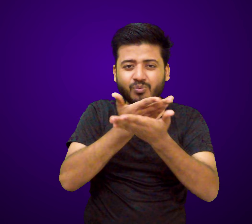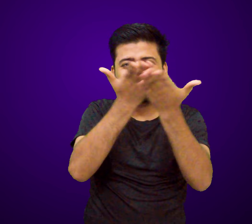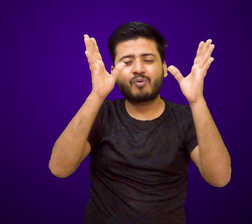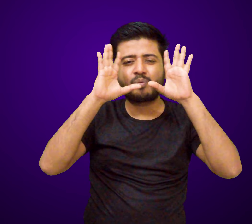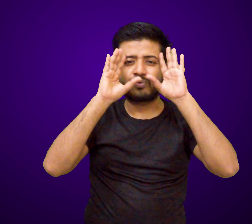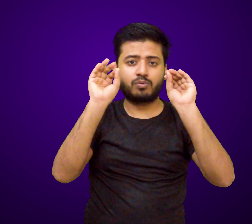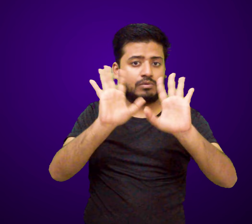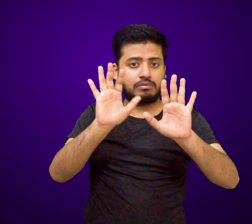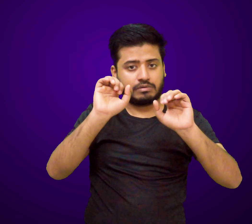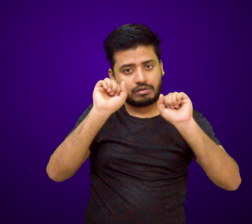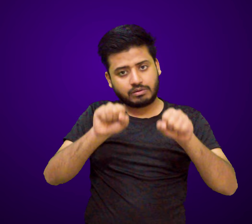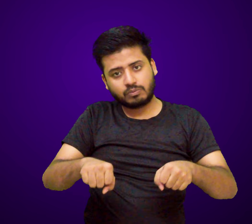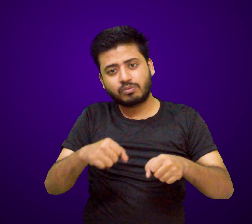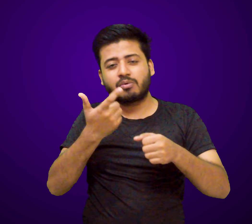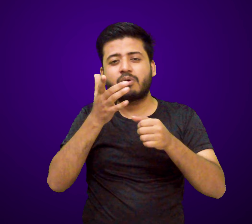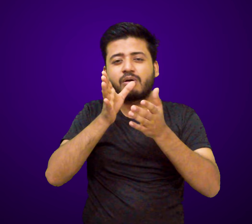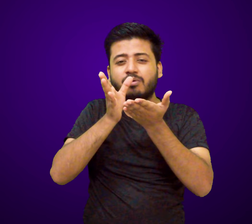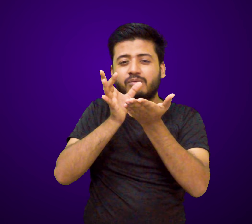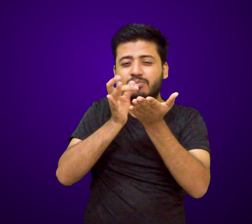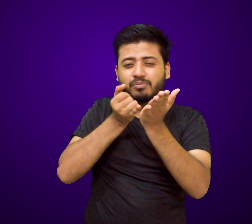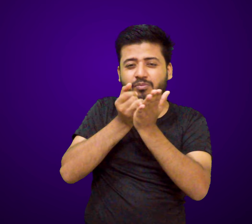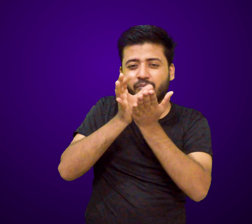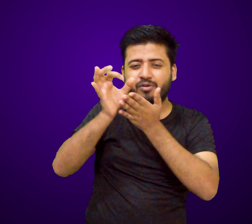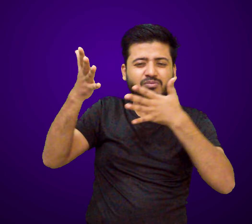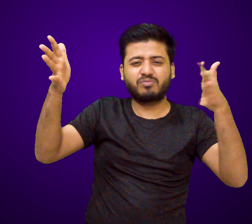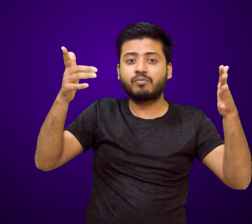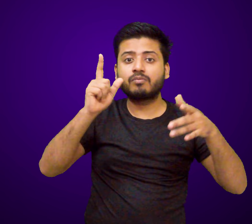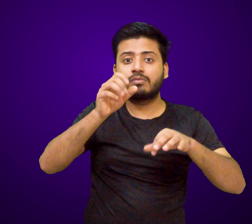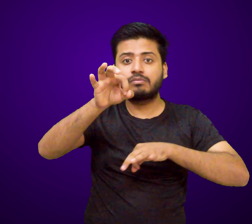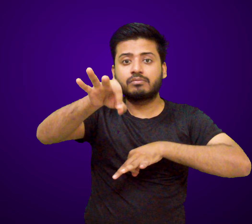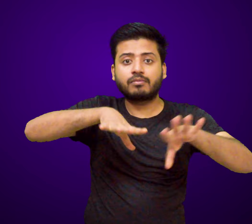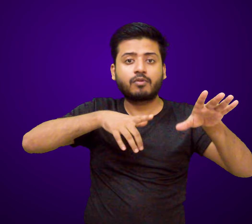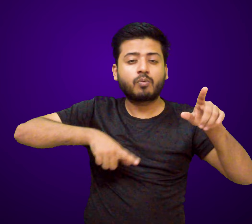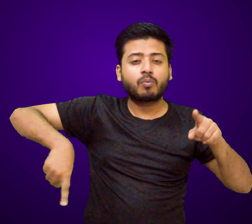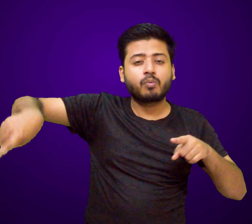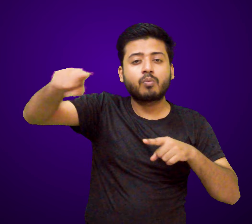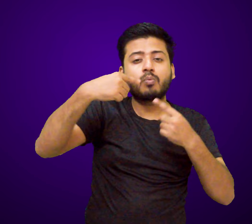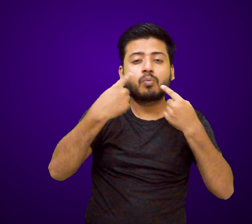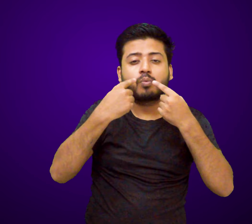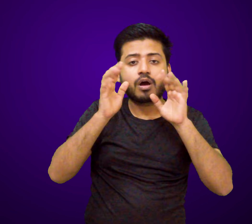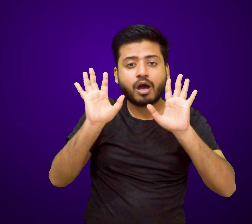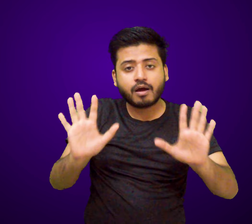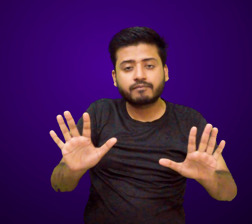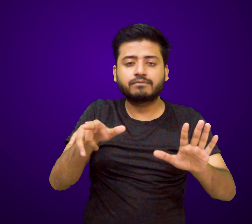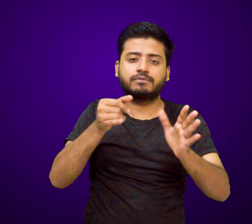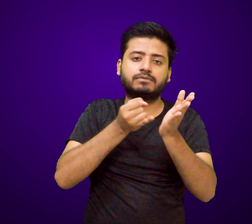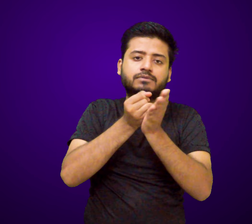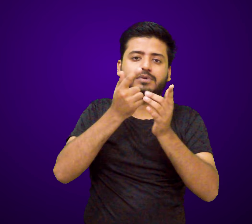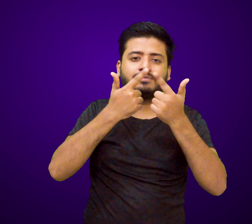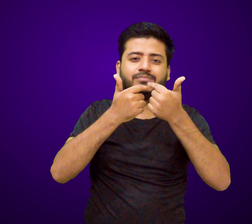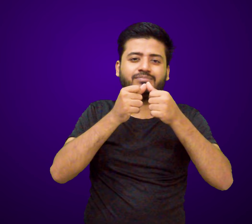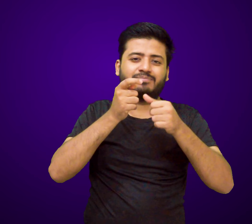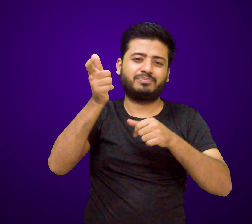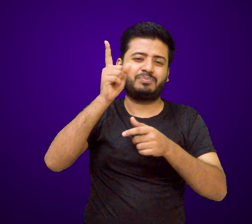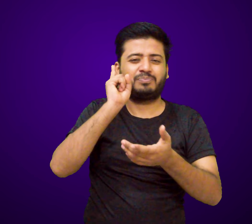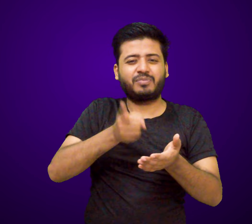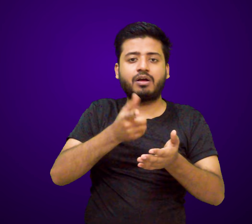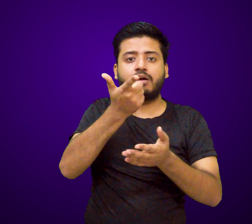vary significantly by state and city. Case study in Chandigarh. The Chandigarh Municipal Corporation has issued a notification